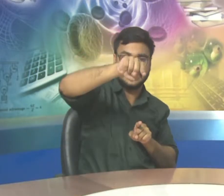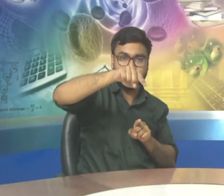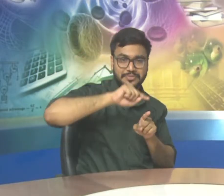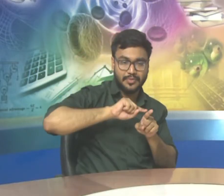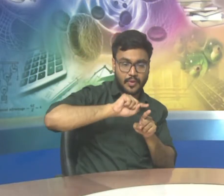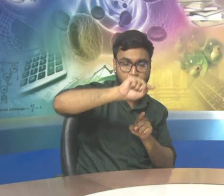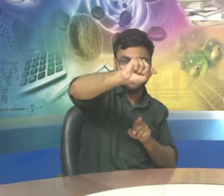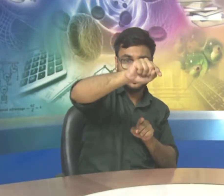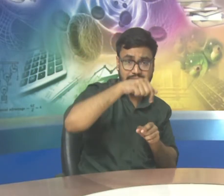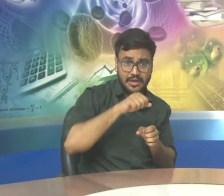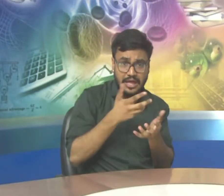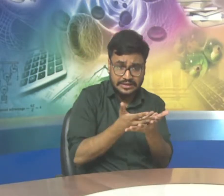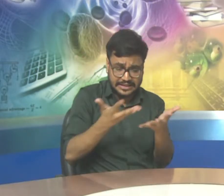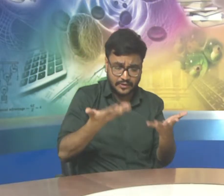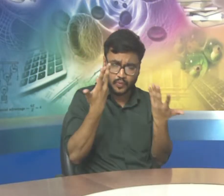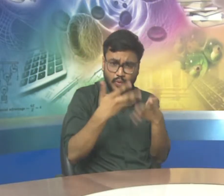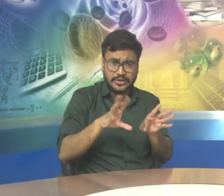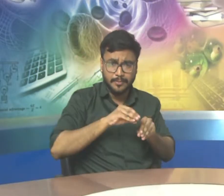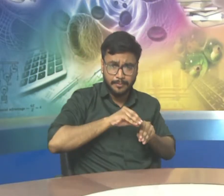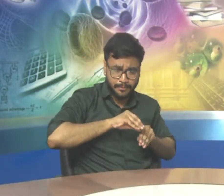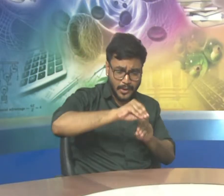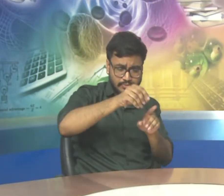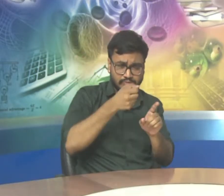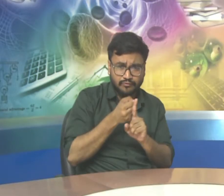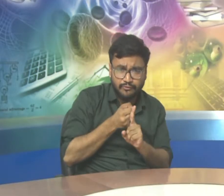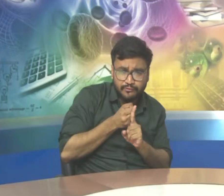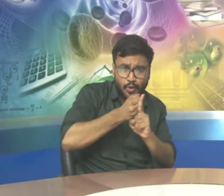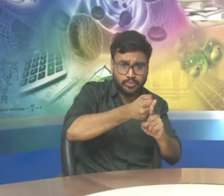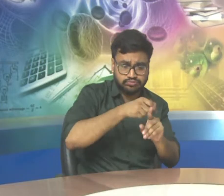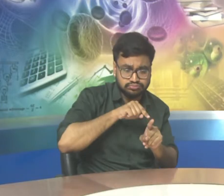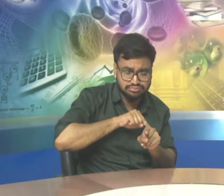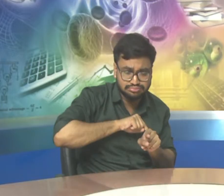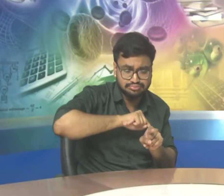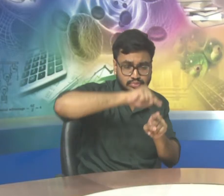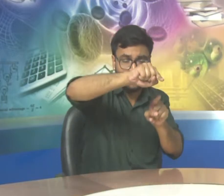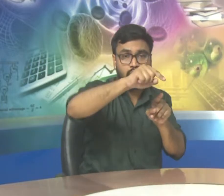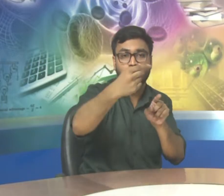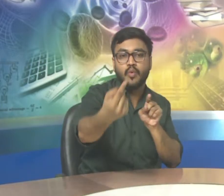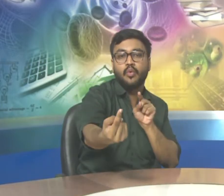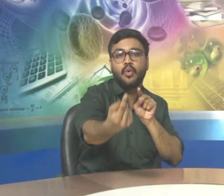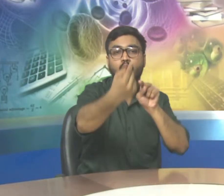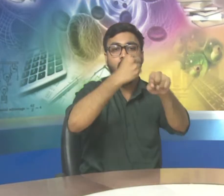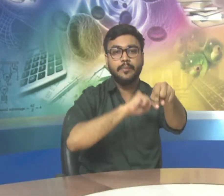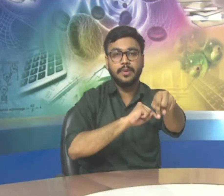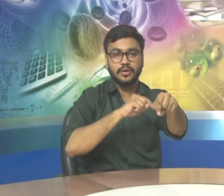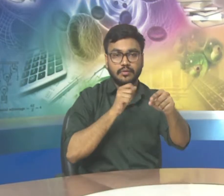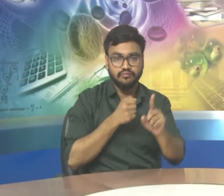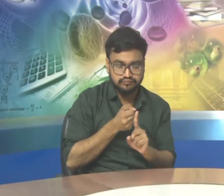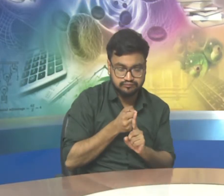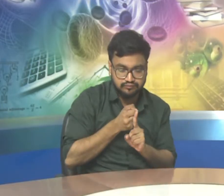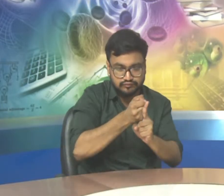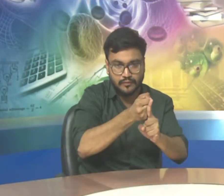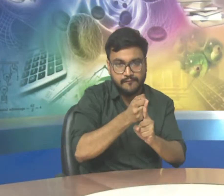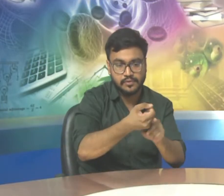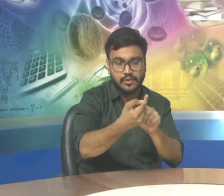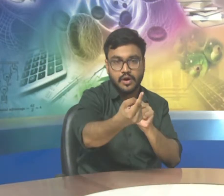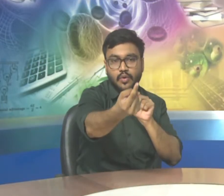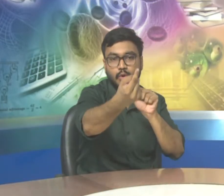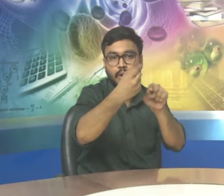Next is negative work. If the displacement of the object is in the opposite direction of